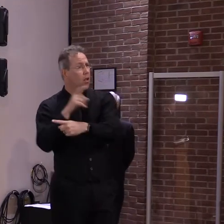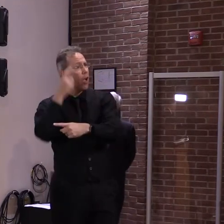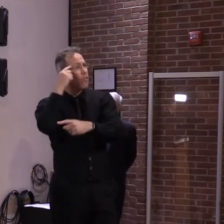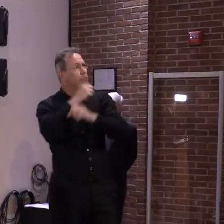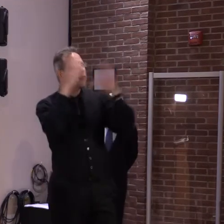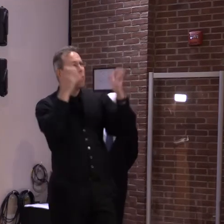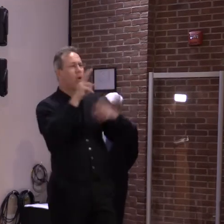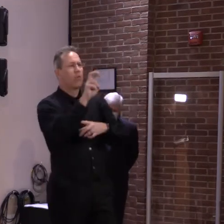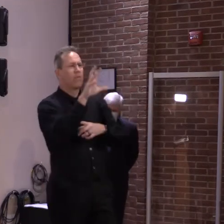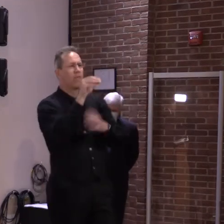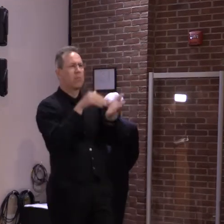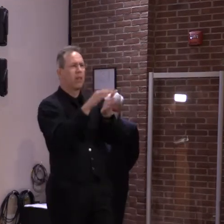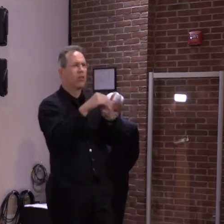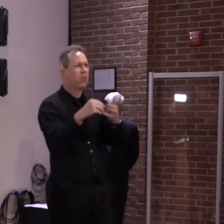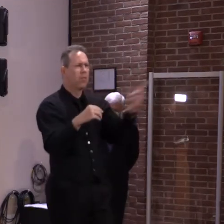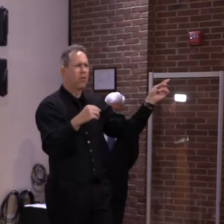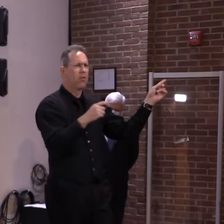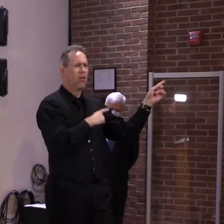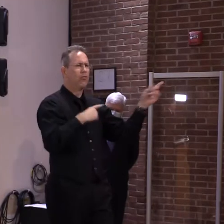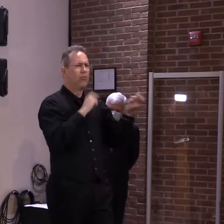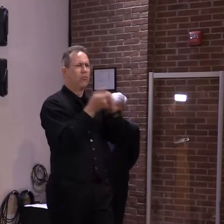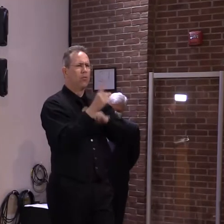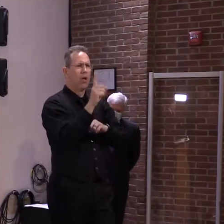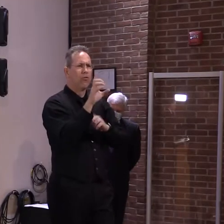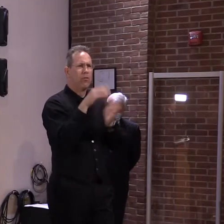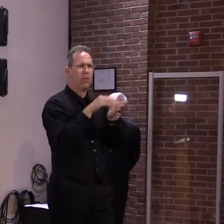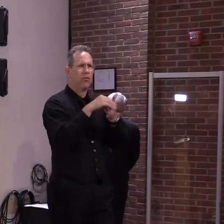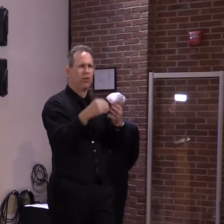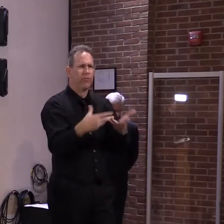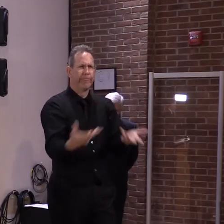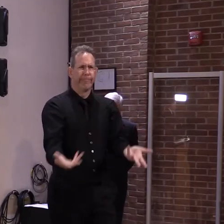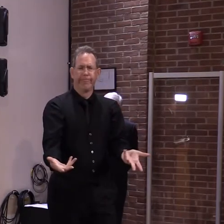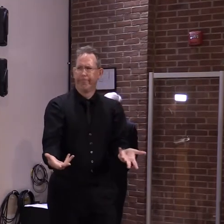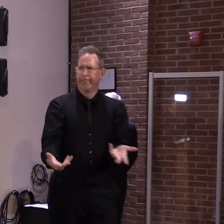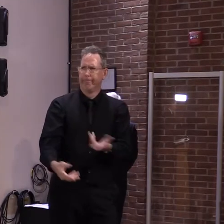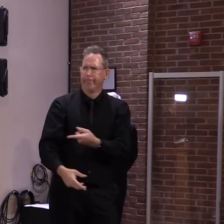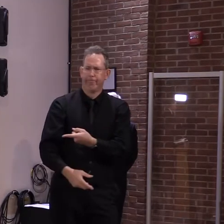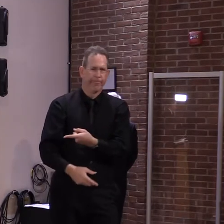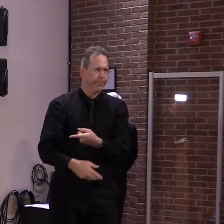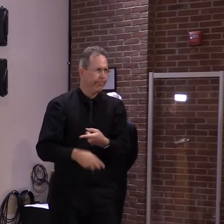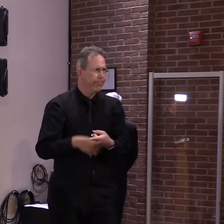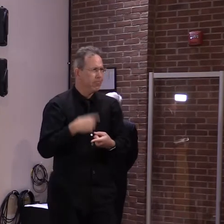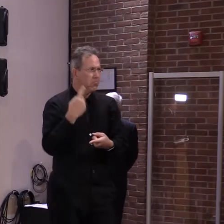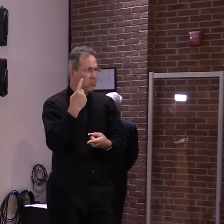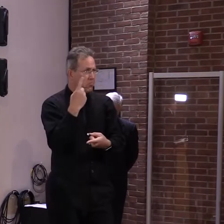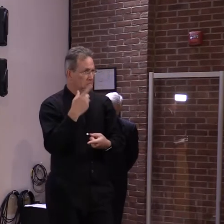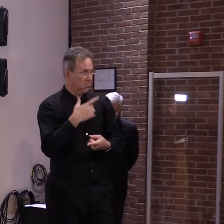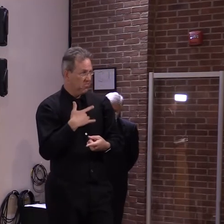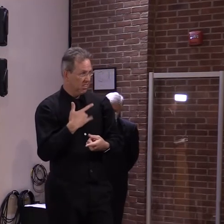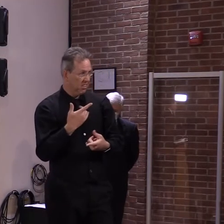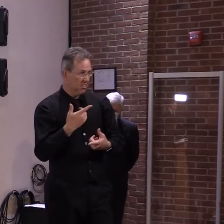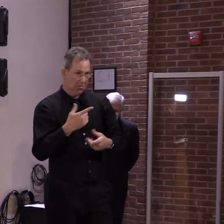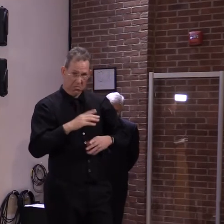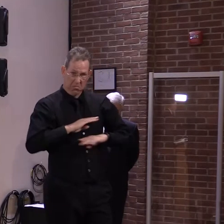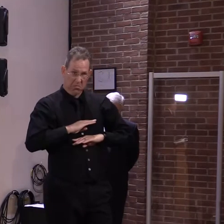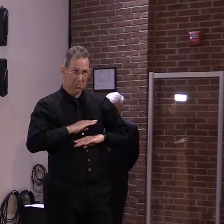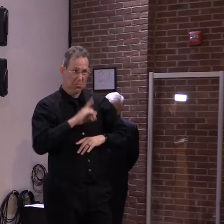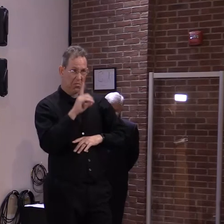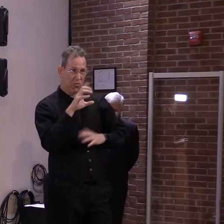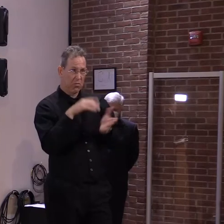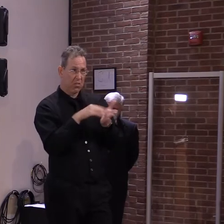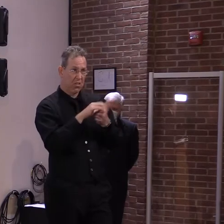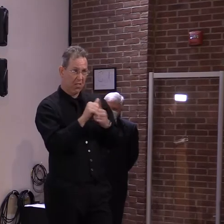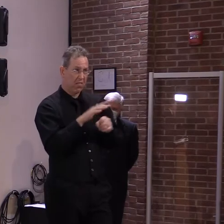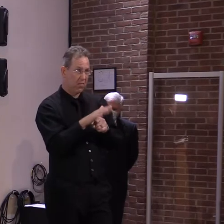do you feel confident that that much less money, if that passes into law, will get the entire state covered?